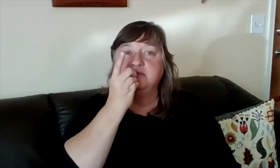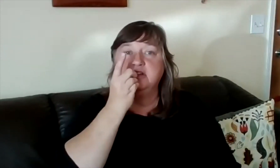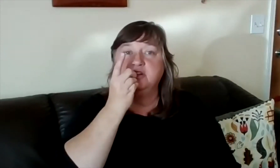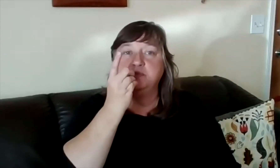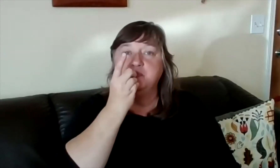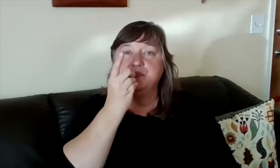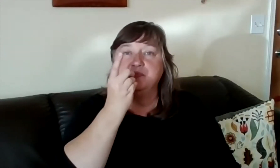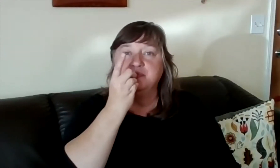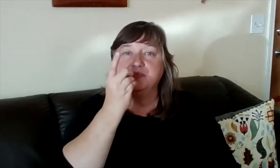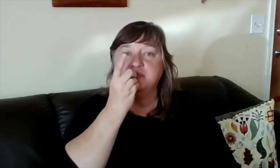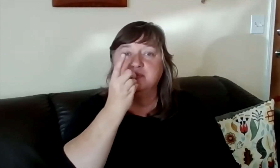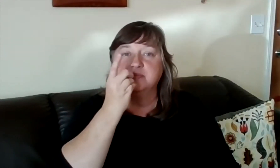Dinner.